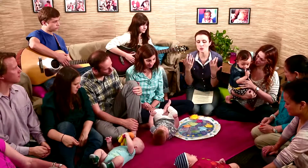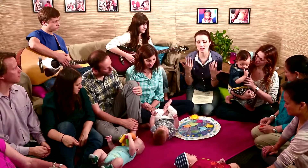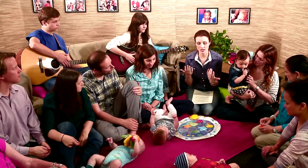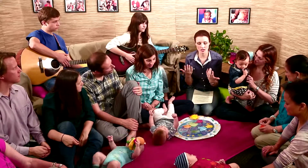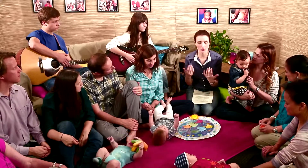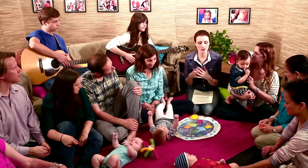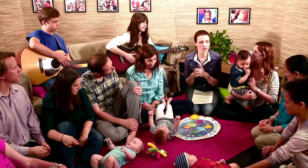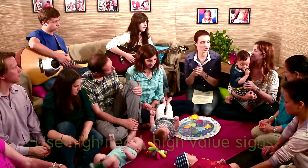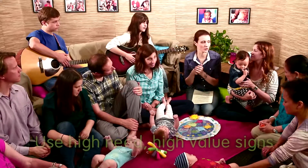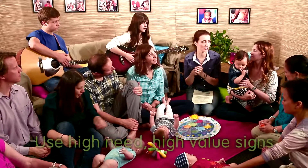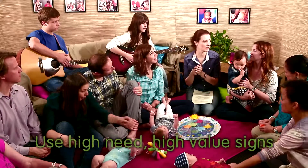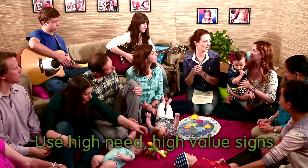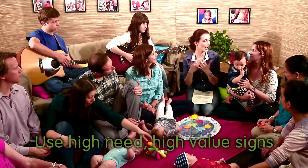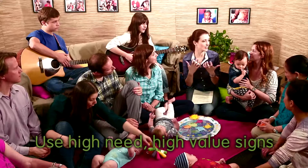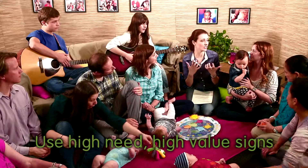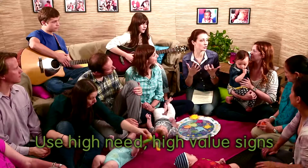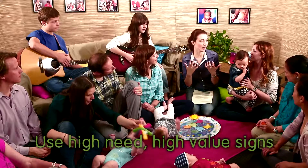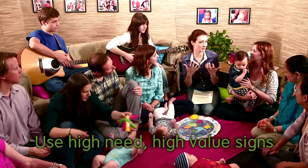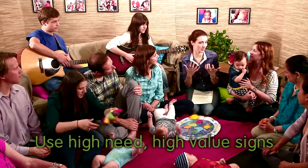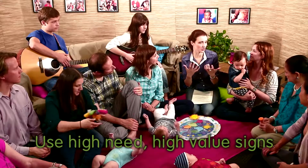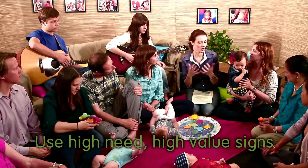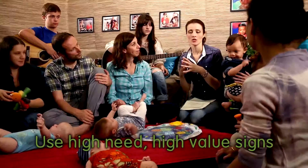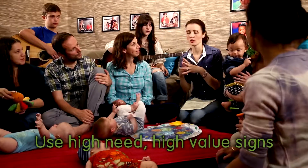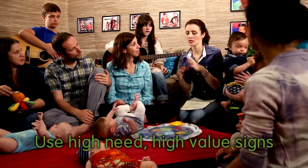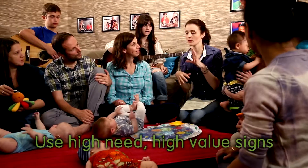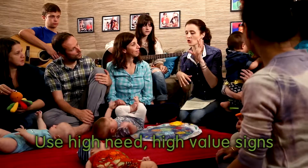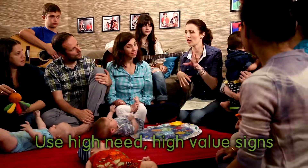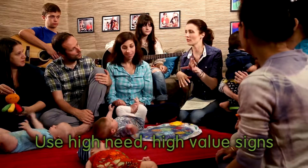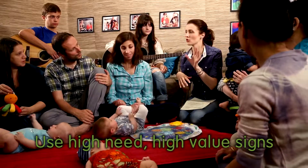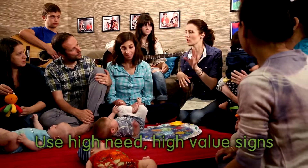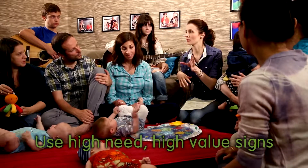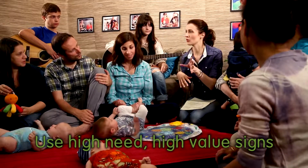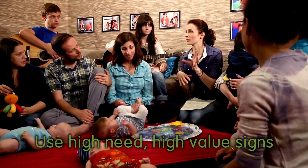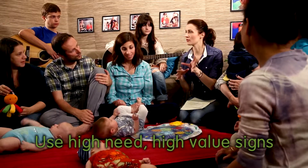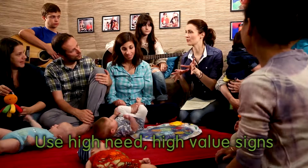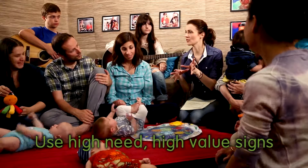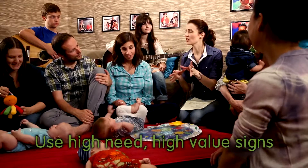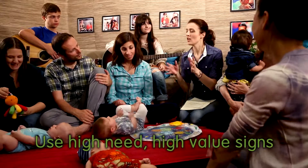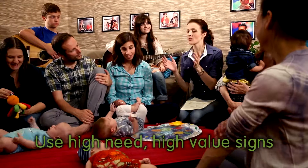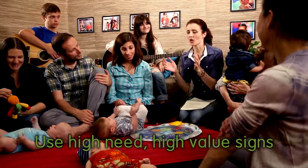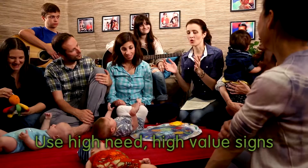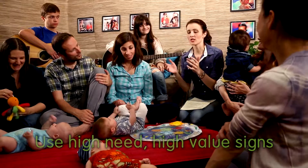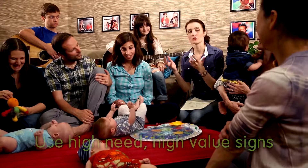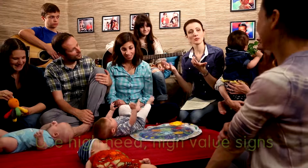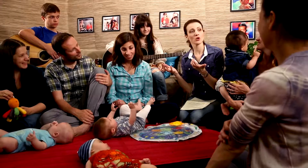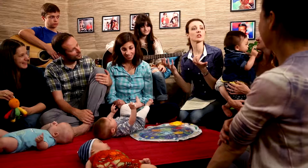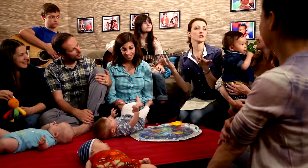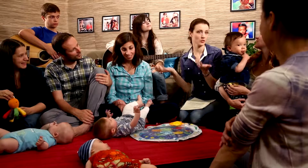to think of are things that are really high need or high value. So the sign for giraffe is just not a priority when you're 5 months. So the sign for milk is